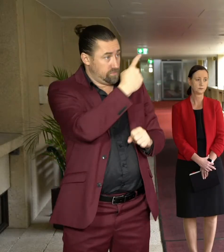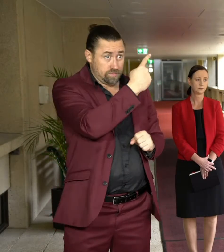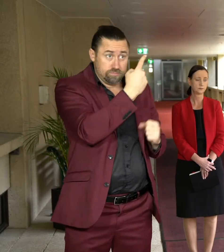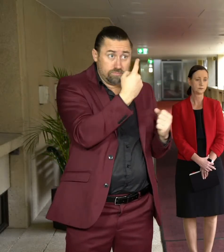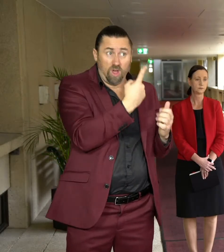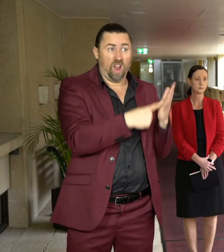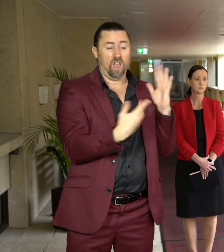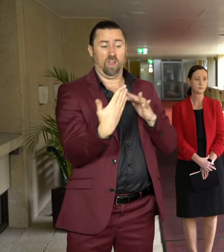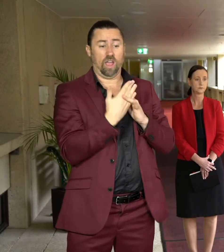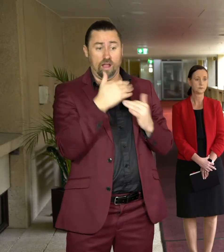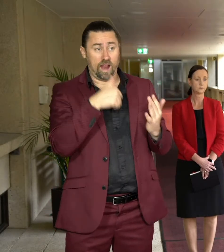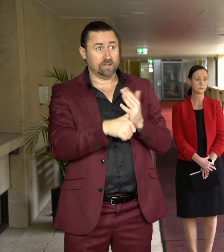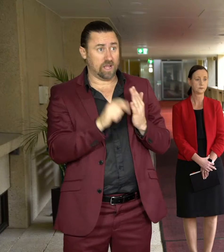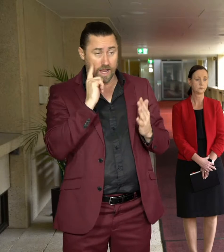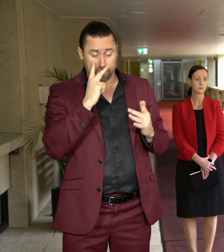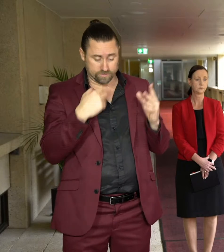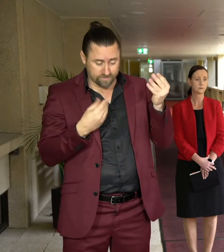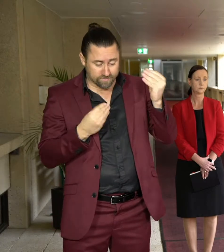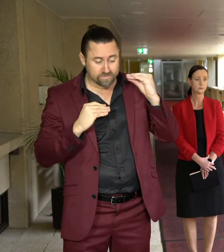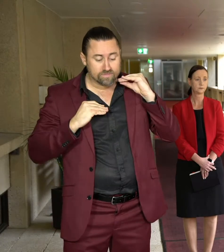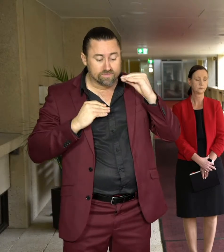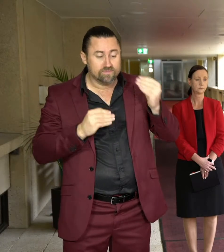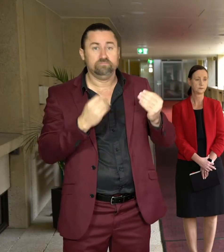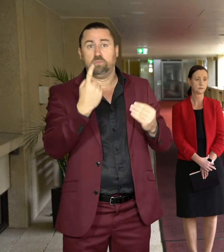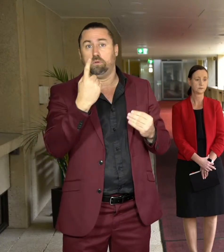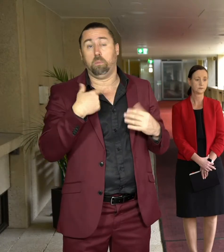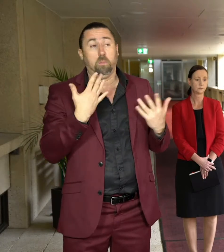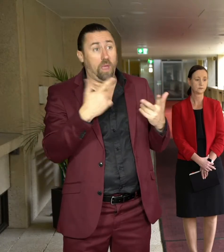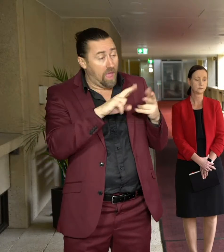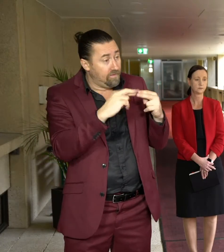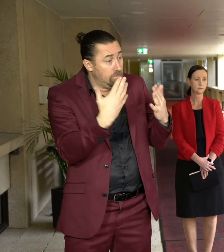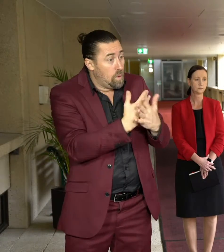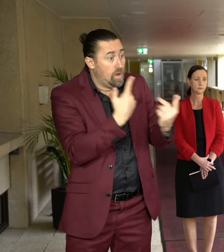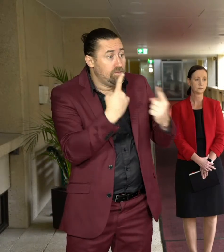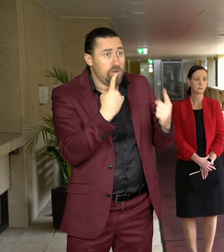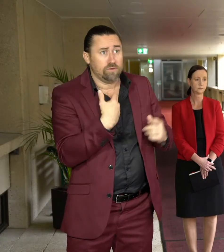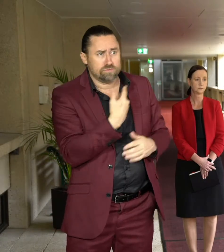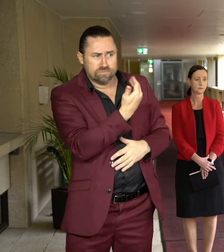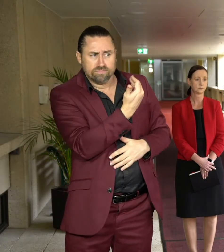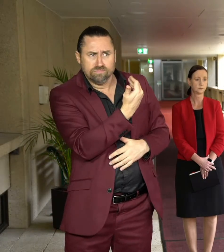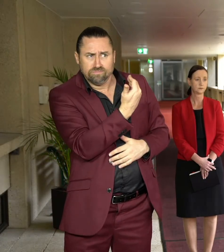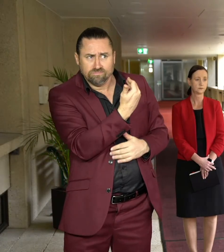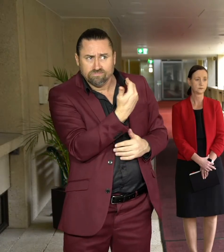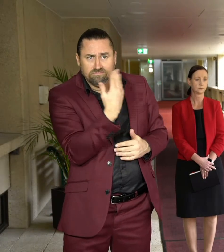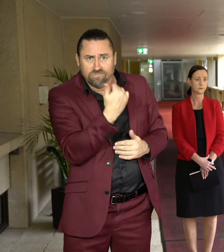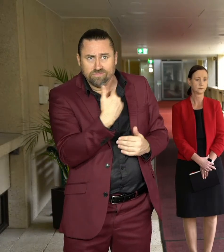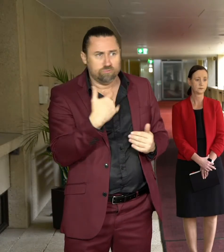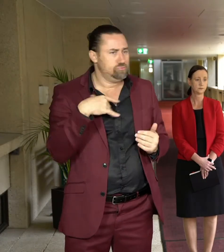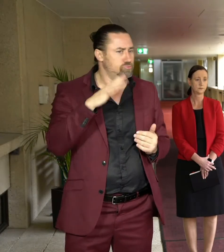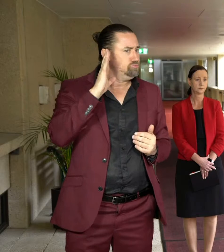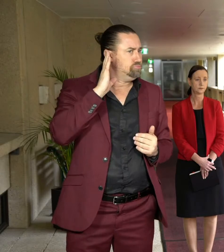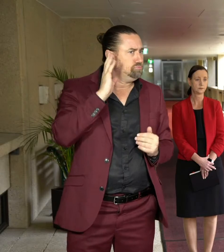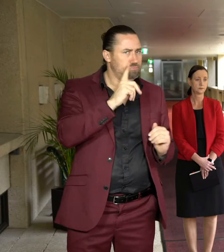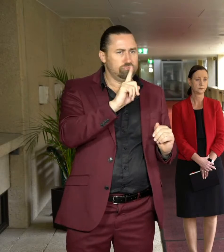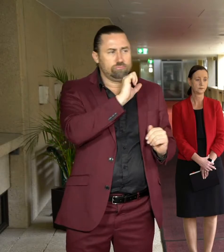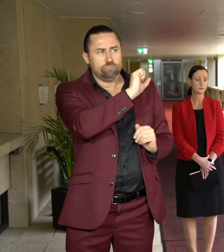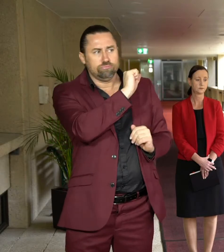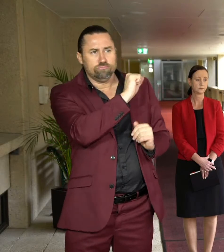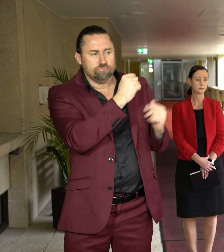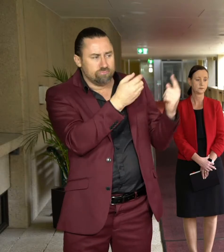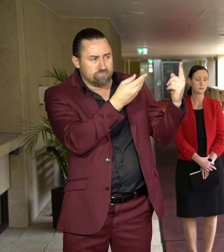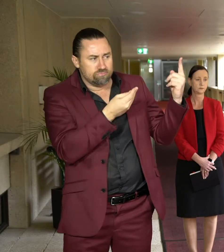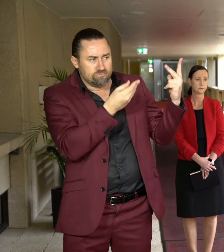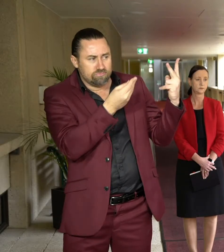Prime Minister sent us last night. We'd certainly welcome them providing that to us and welcome them working with us for how such